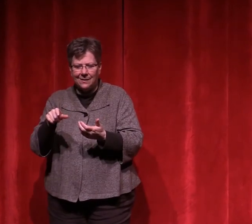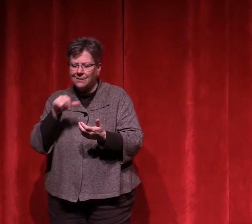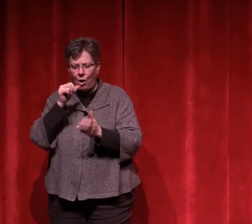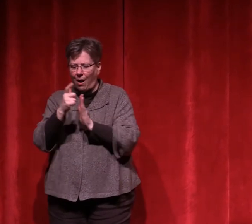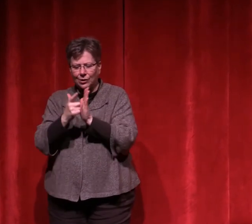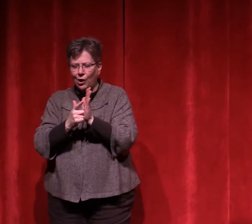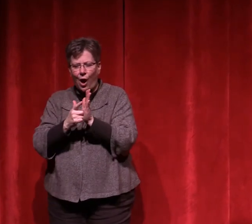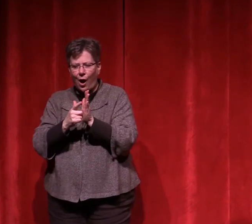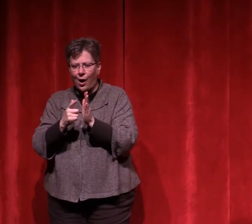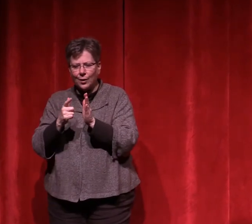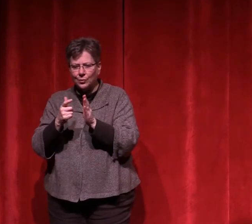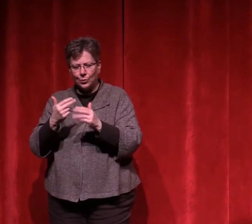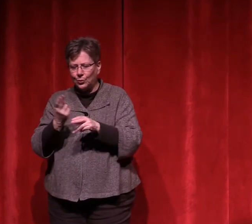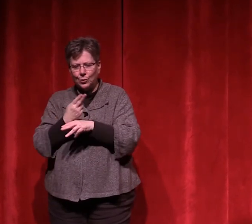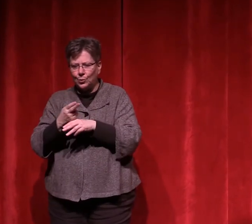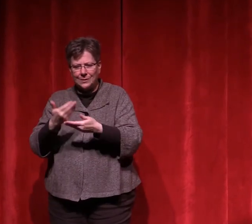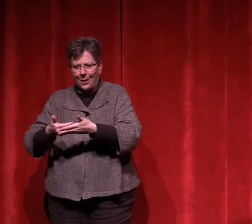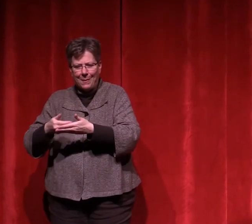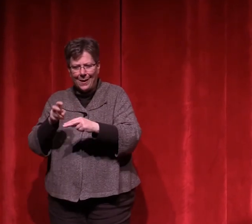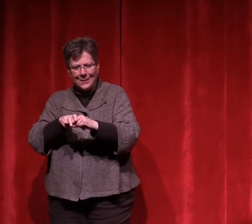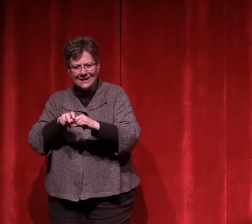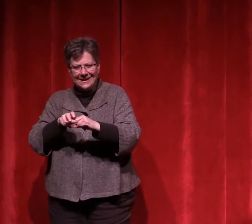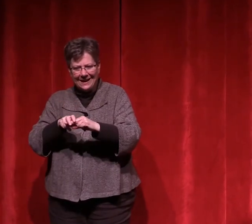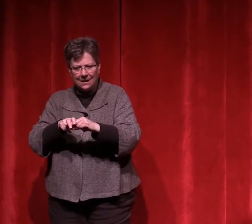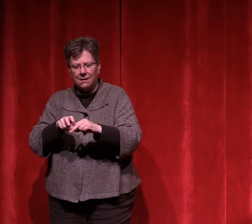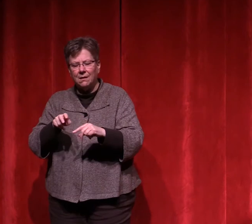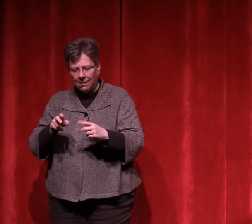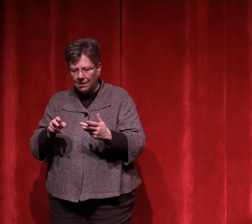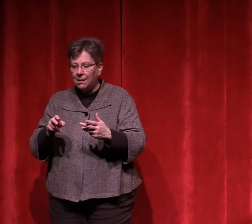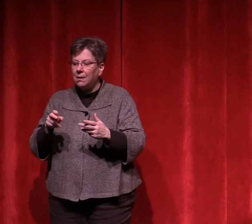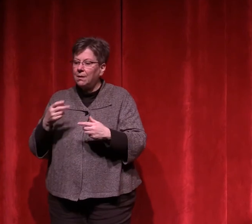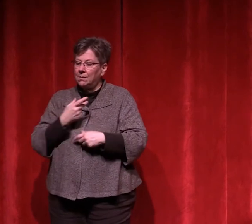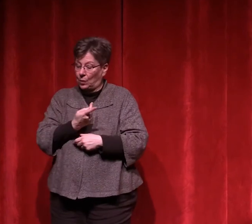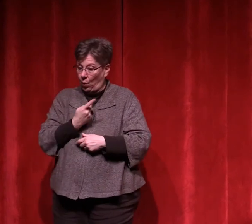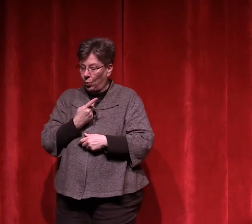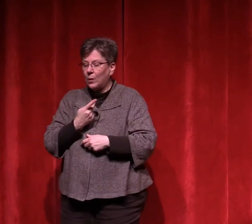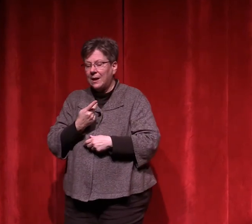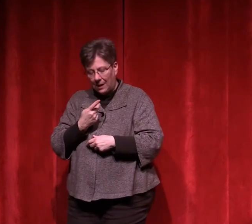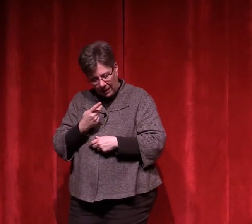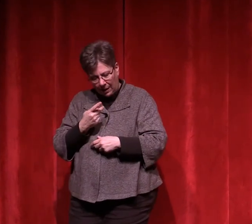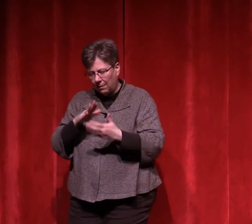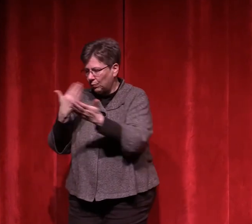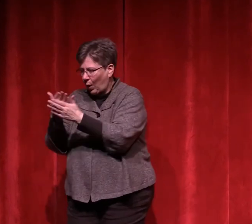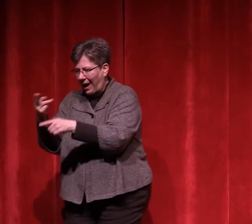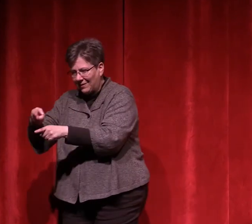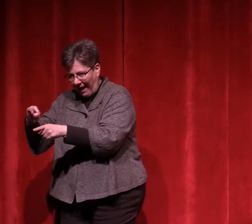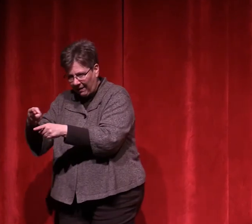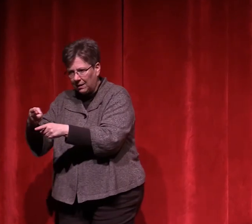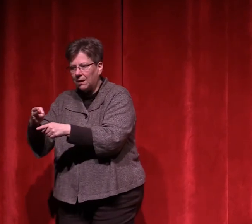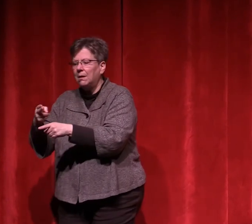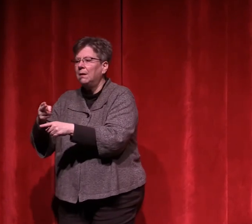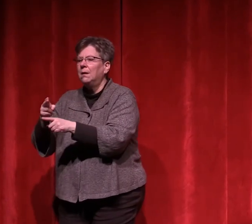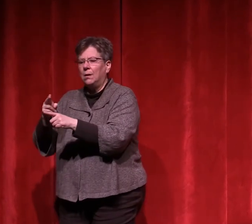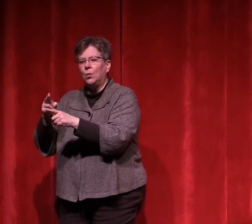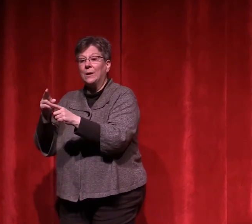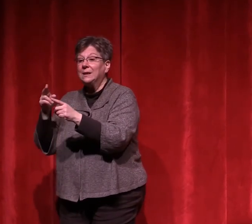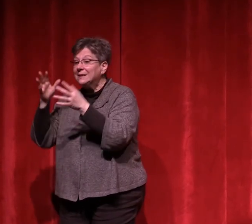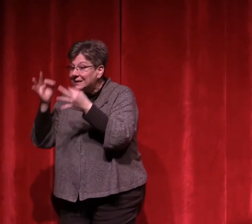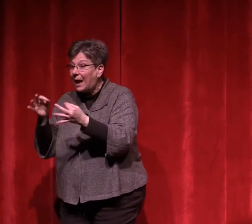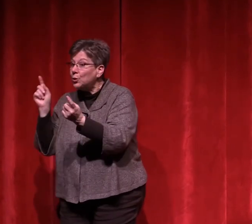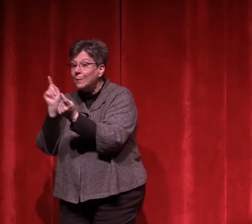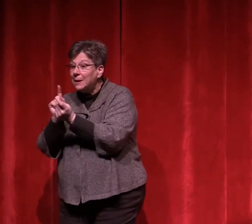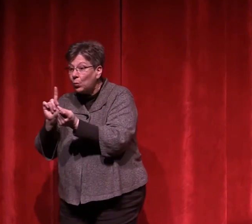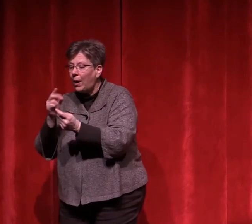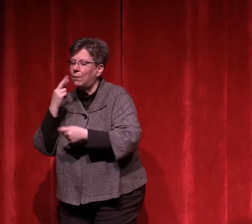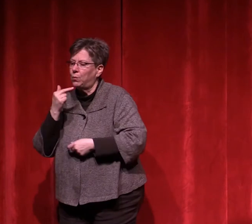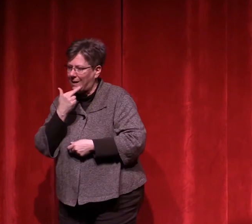arms. So we flew to Helena, and we met. We went to the restaurant. We'd agreed to meet out near the airport,